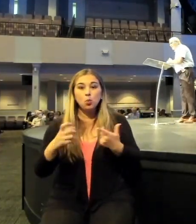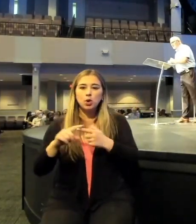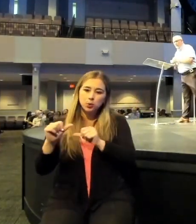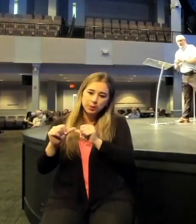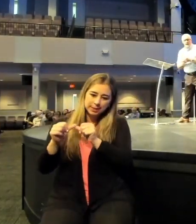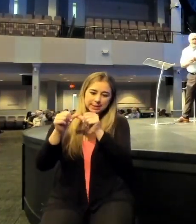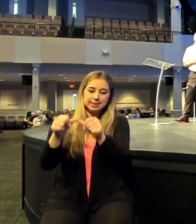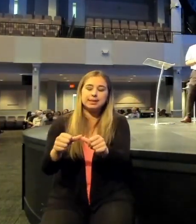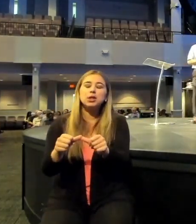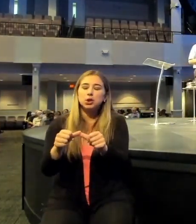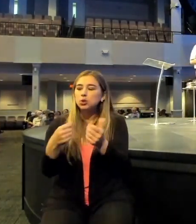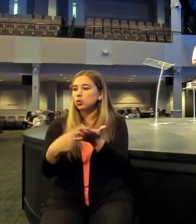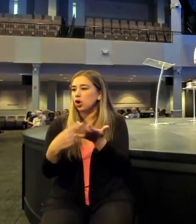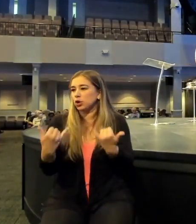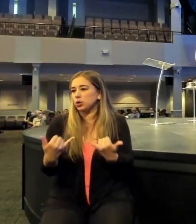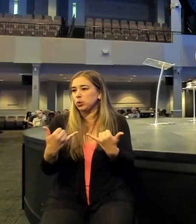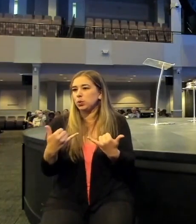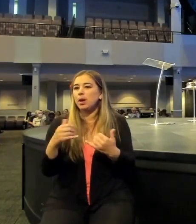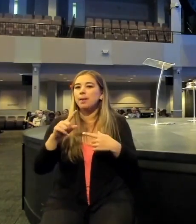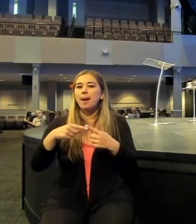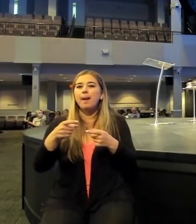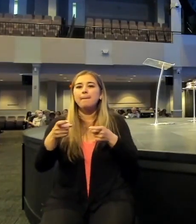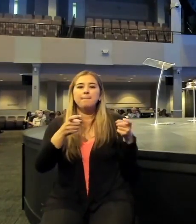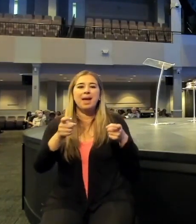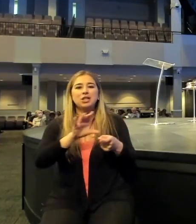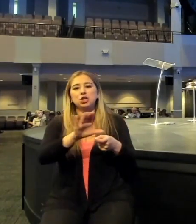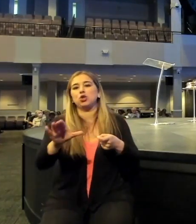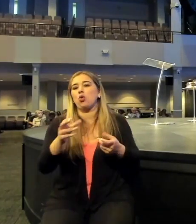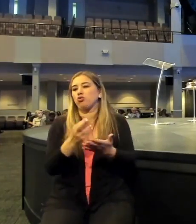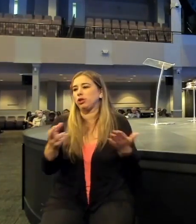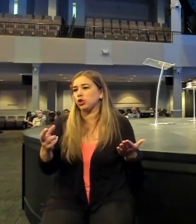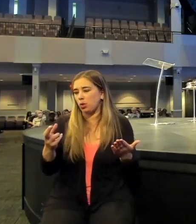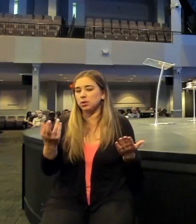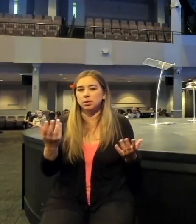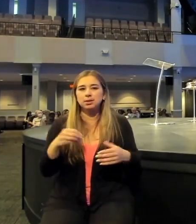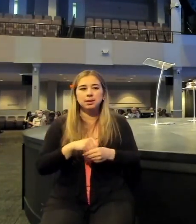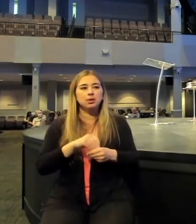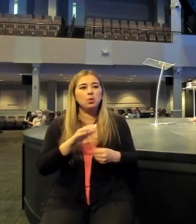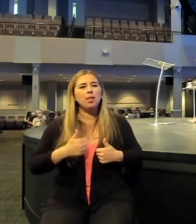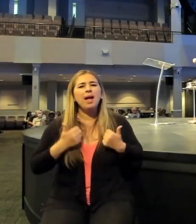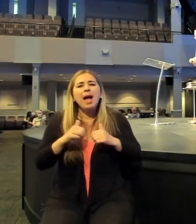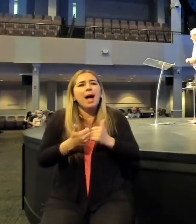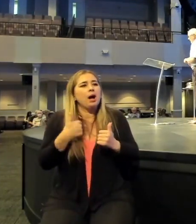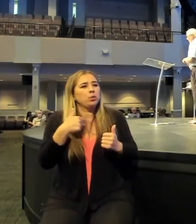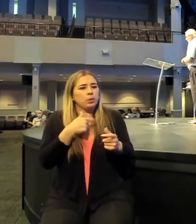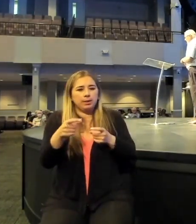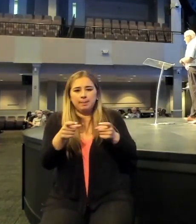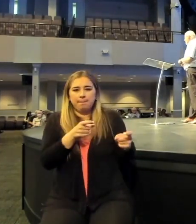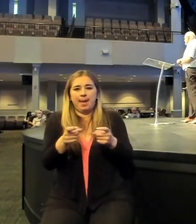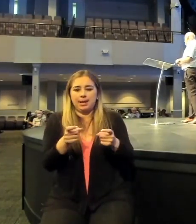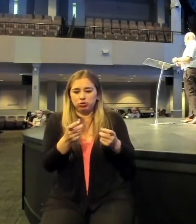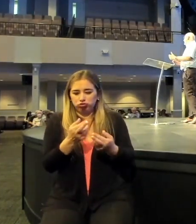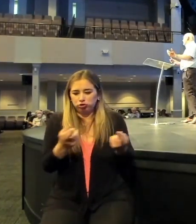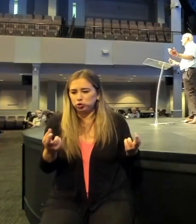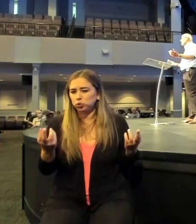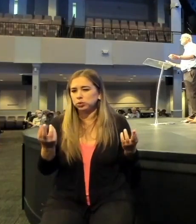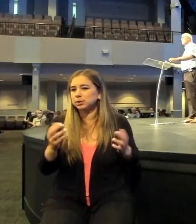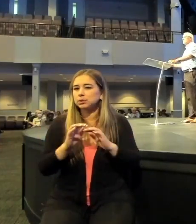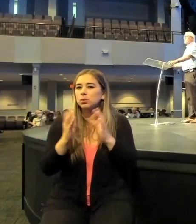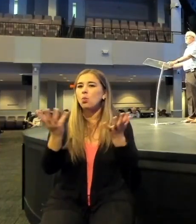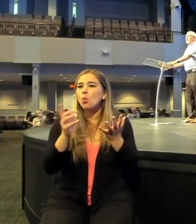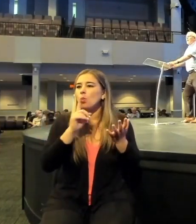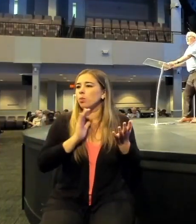to talk this weekend about managing the resources of your life. How do you and I manage our resources? What are